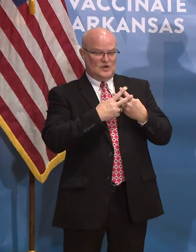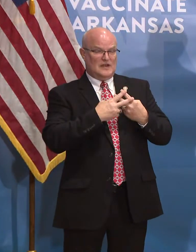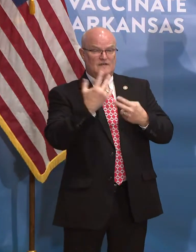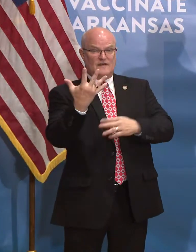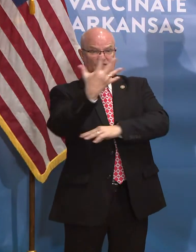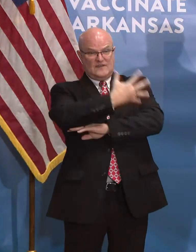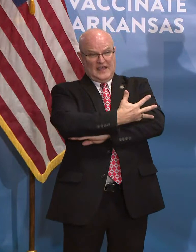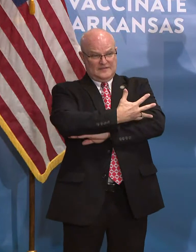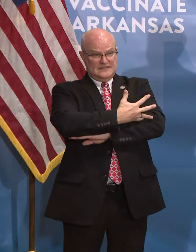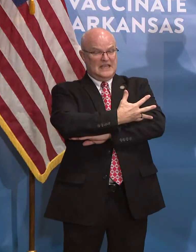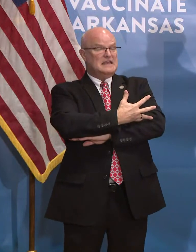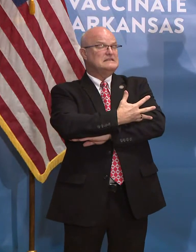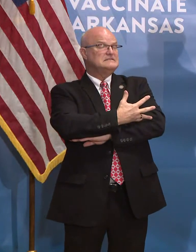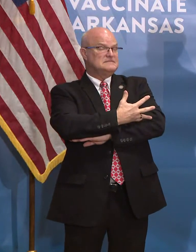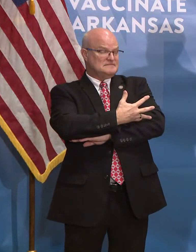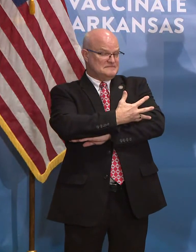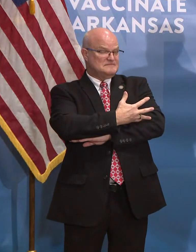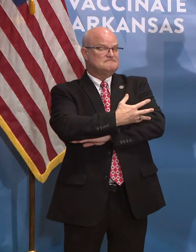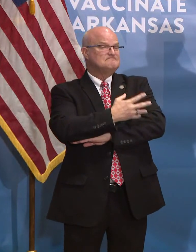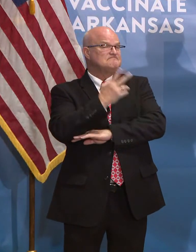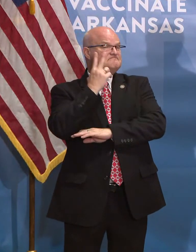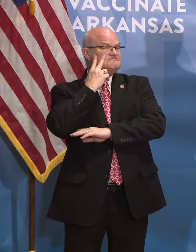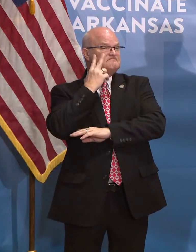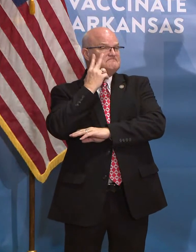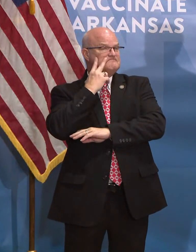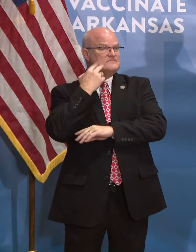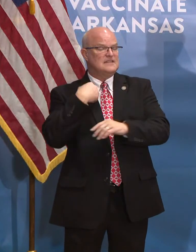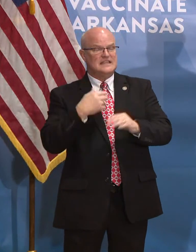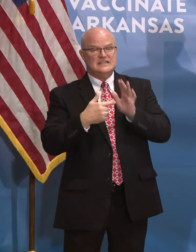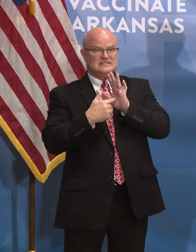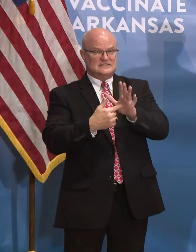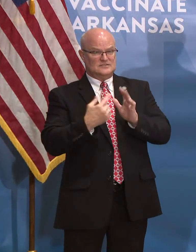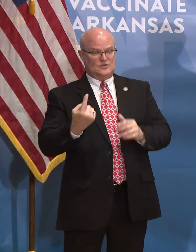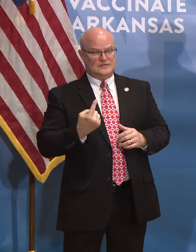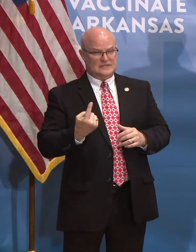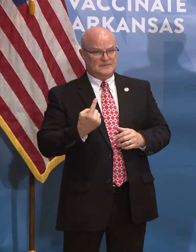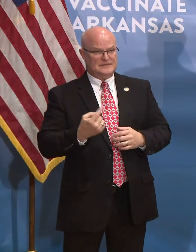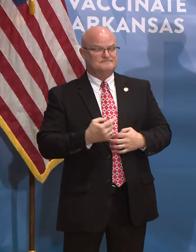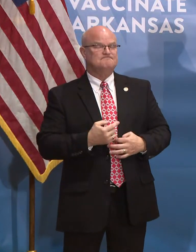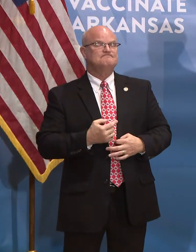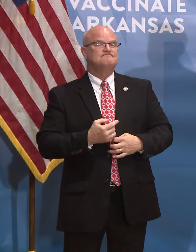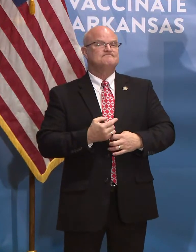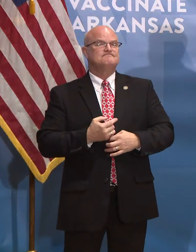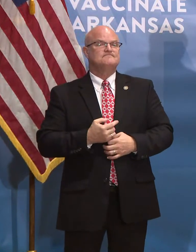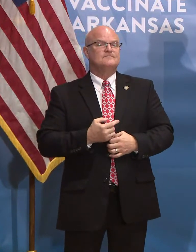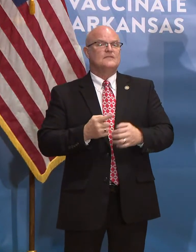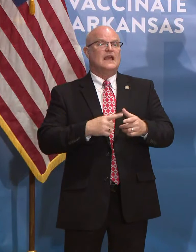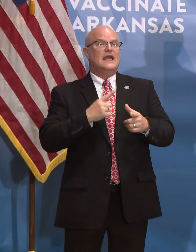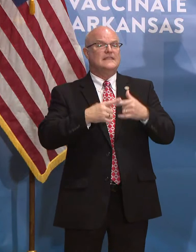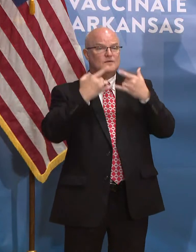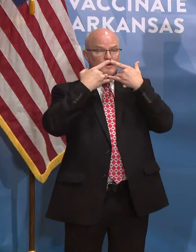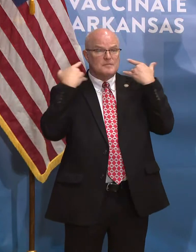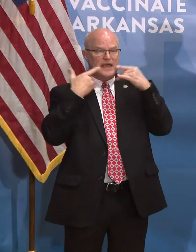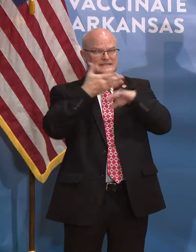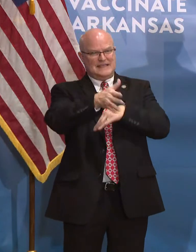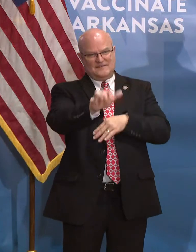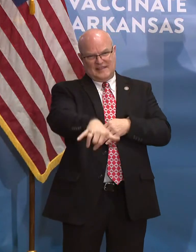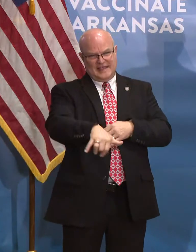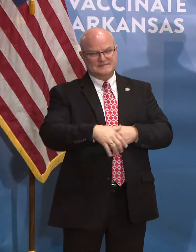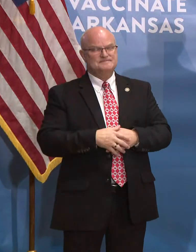5 days. See if you have, any symptoms then, and then wear a mask after